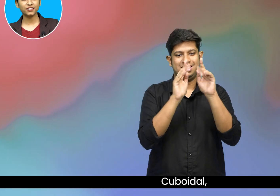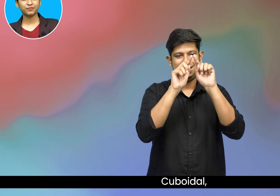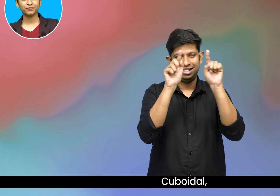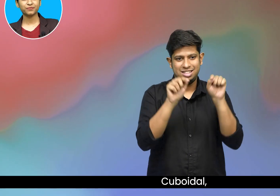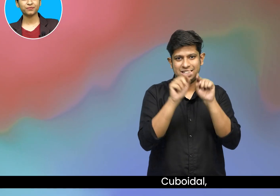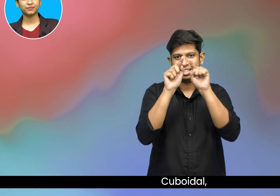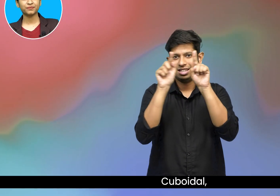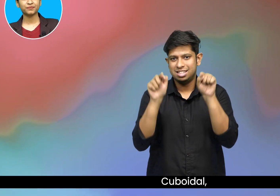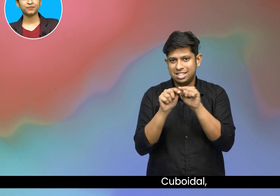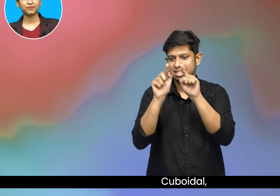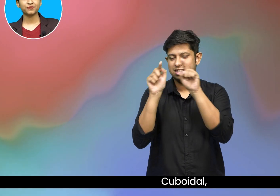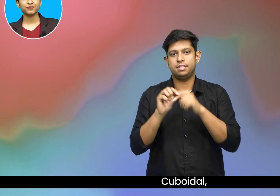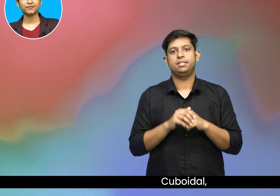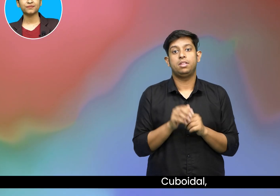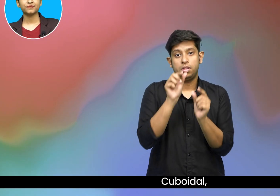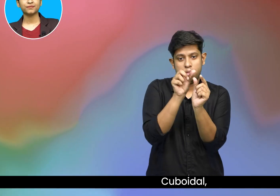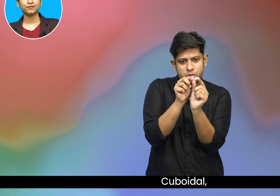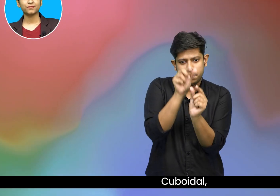cuboidal,